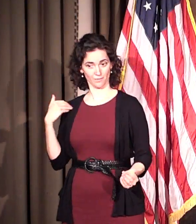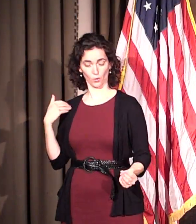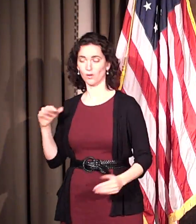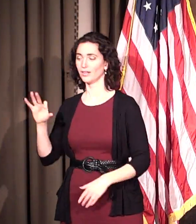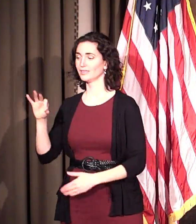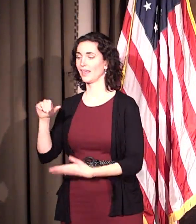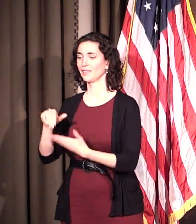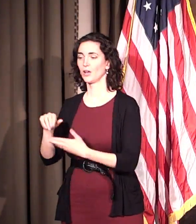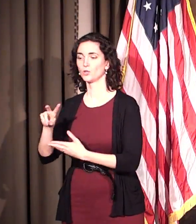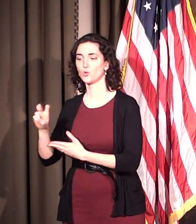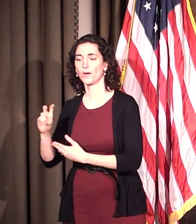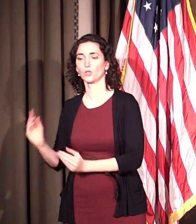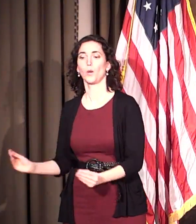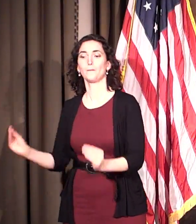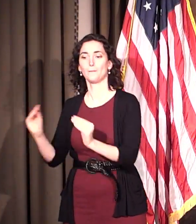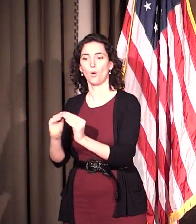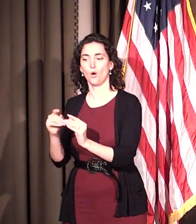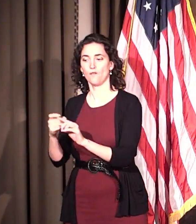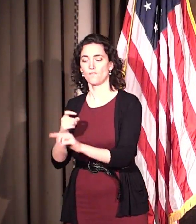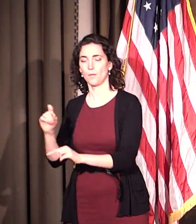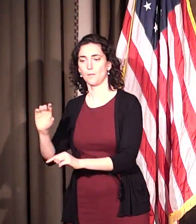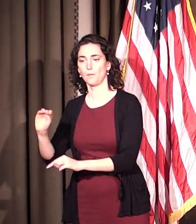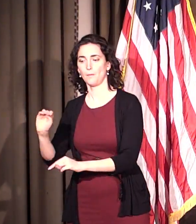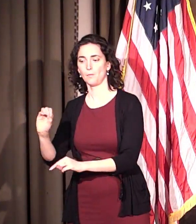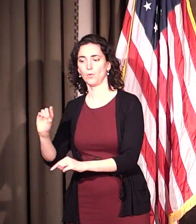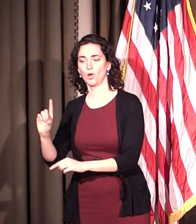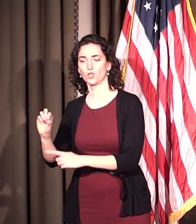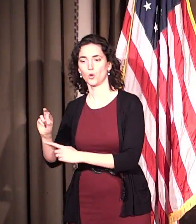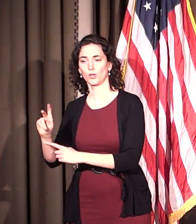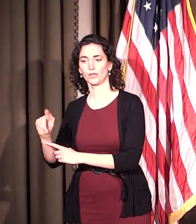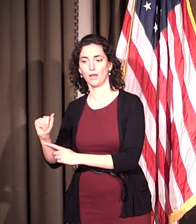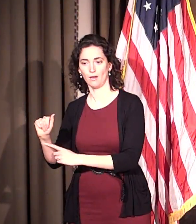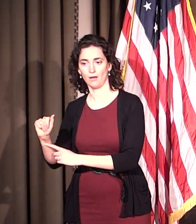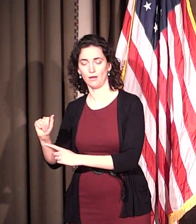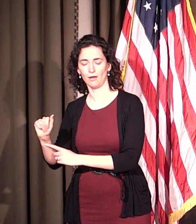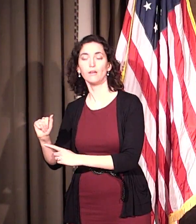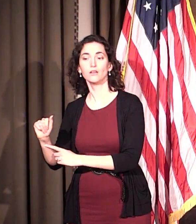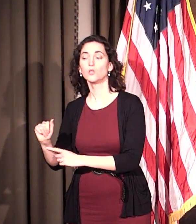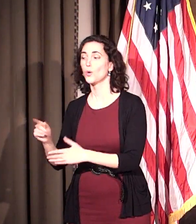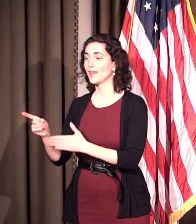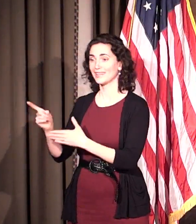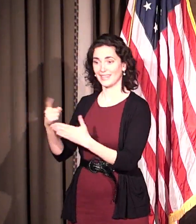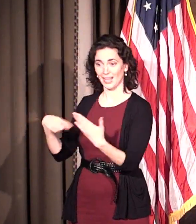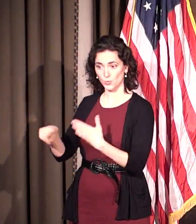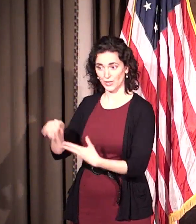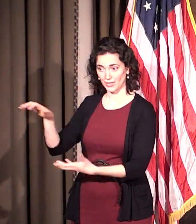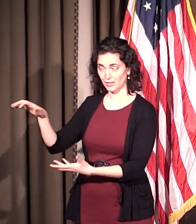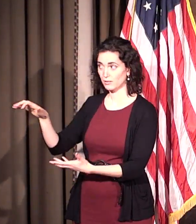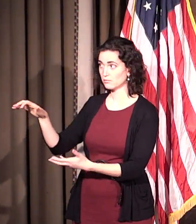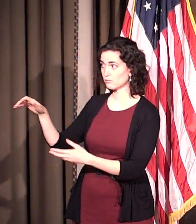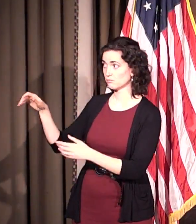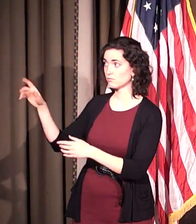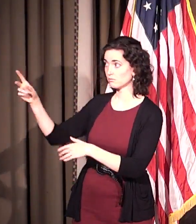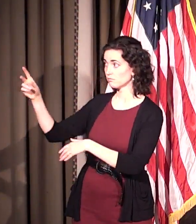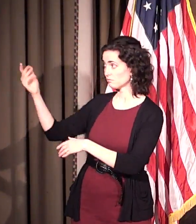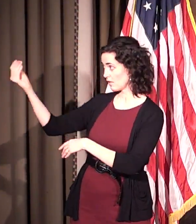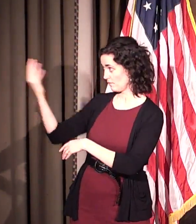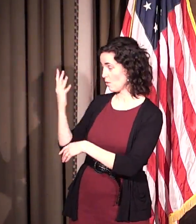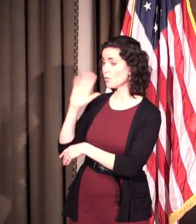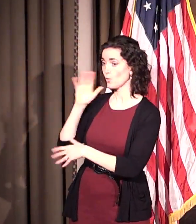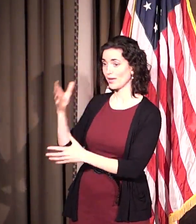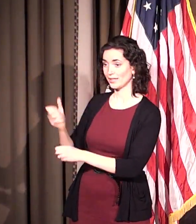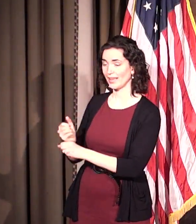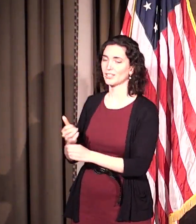9,200 additional doses of Moderna that we'll be receiving. So next week's allocation, which again we'll place orders on tonight,